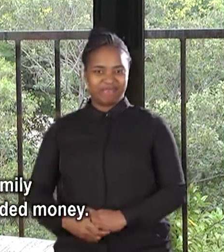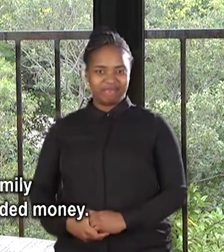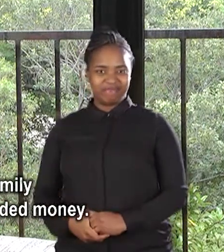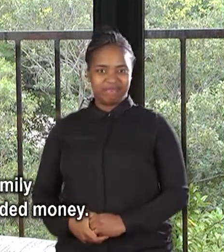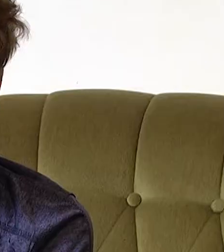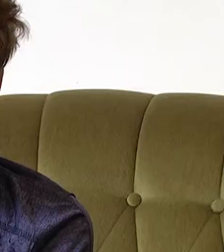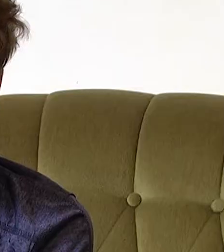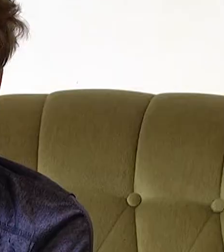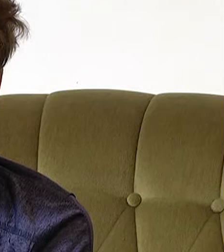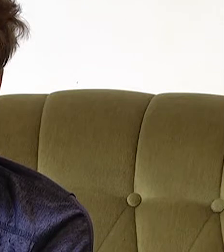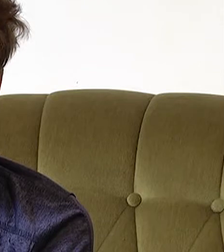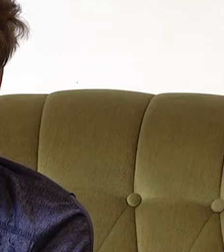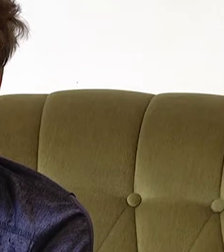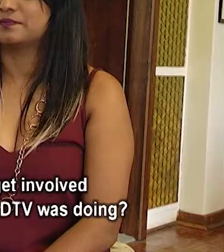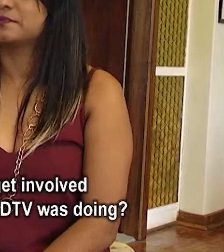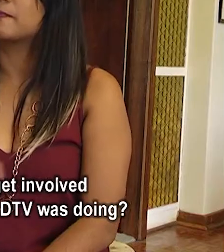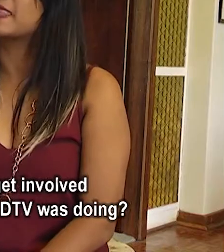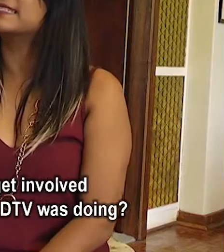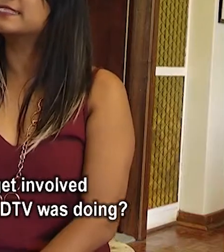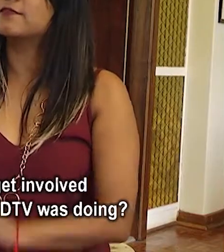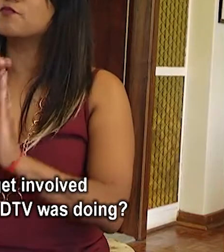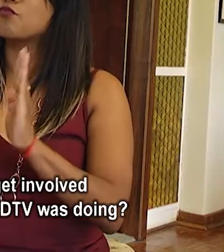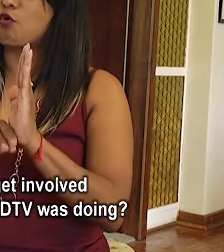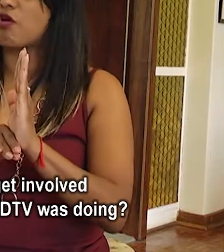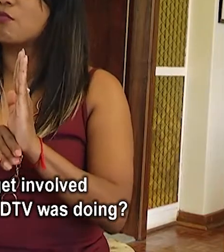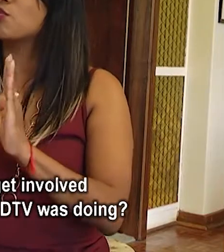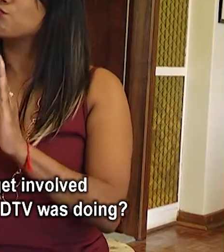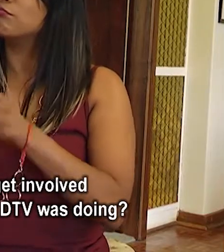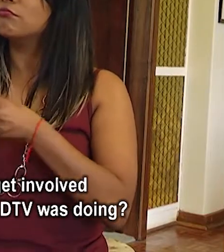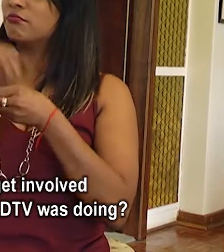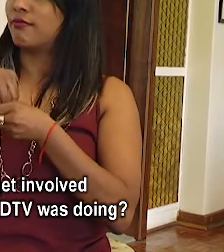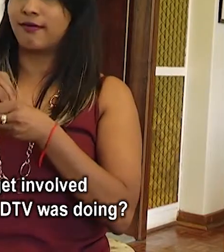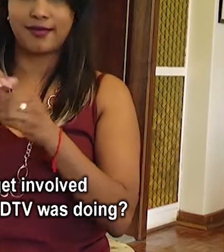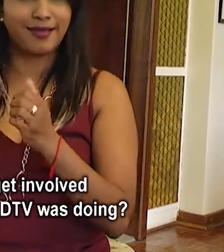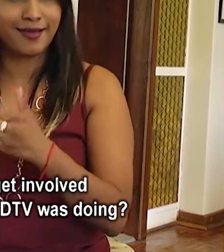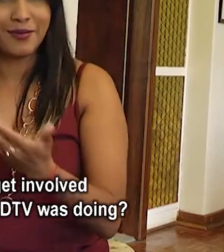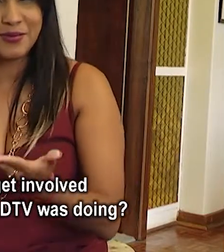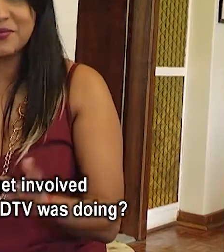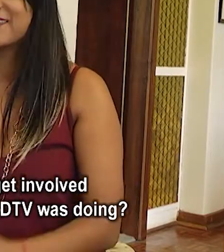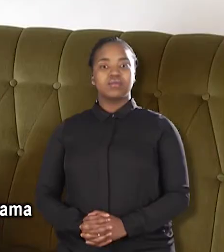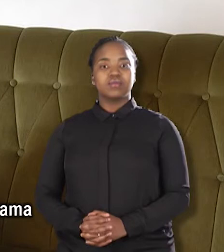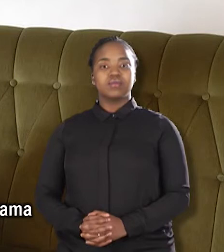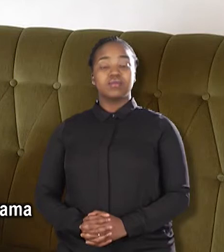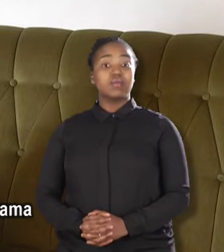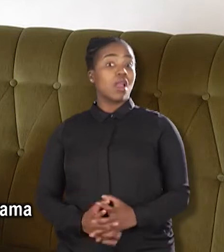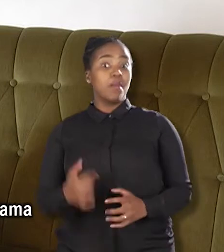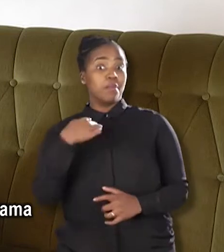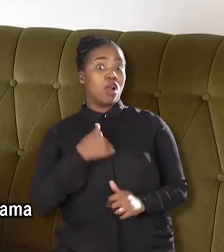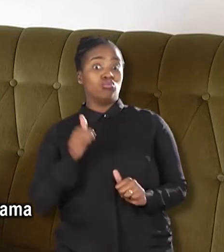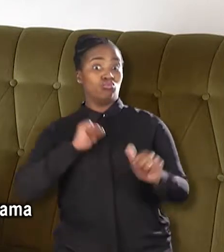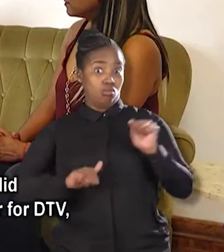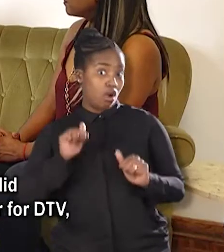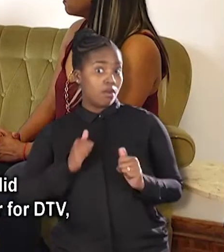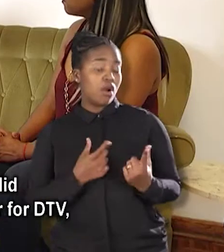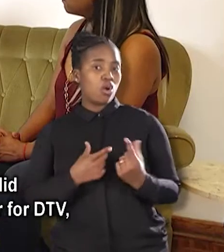really needed money. How did you get involved with the program DTV was doing? I did drama